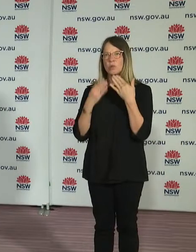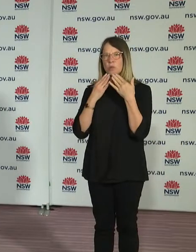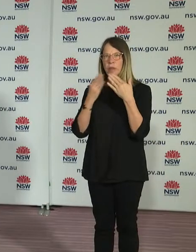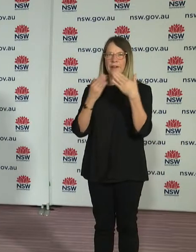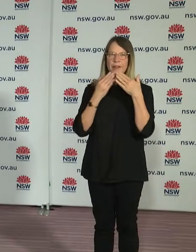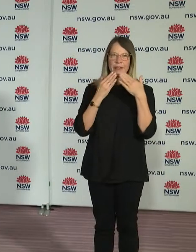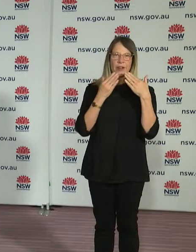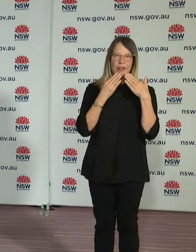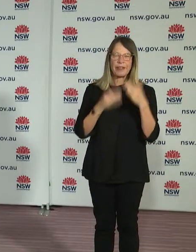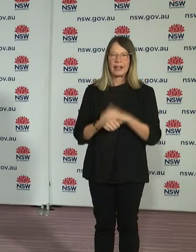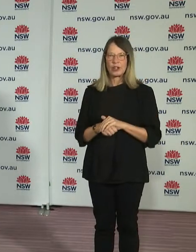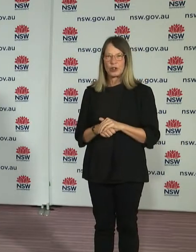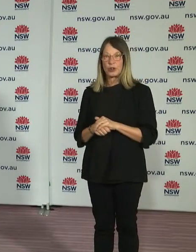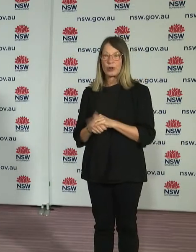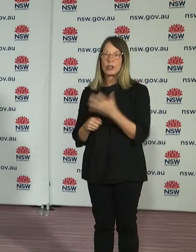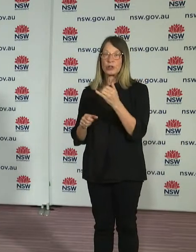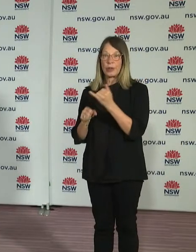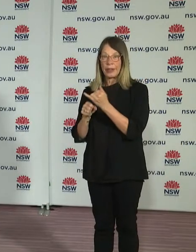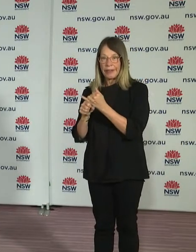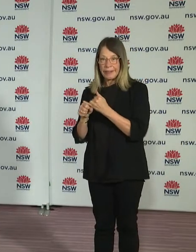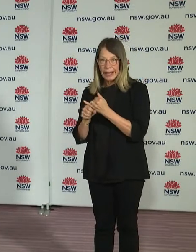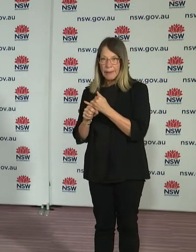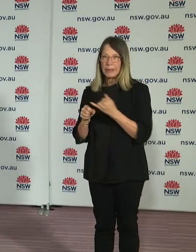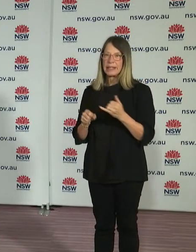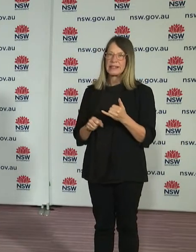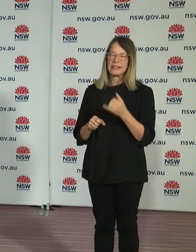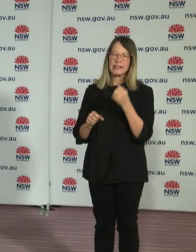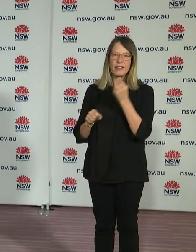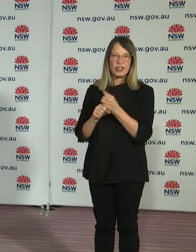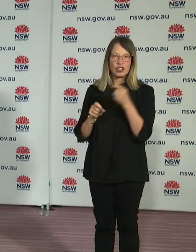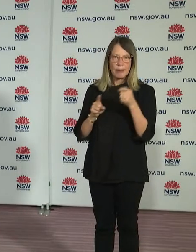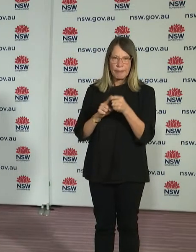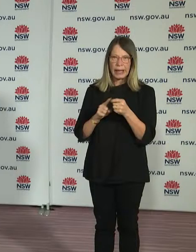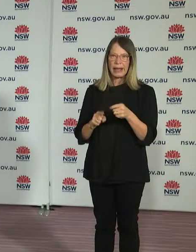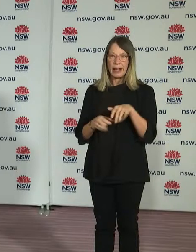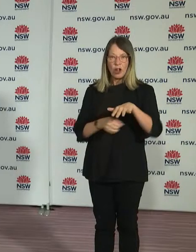have put in, but also our local health districts who have been doing such